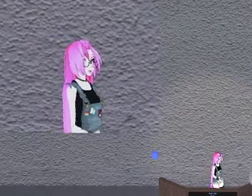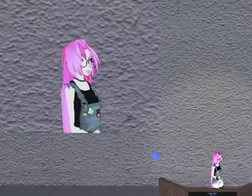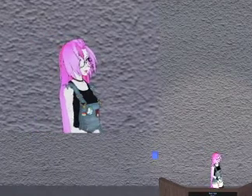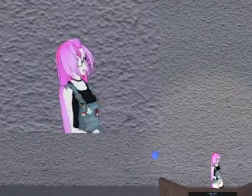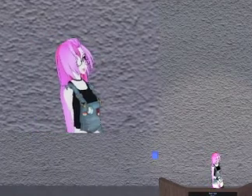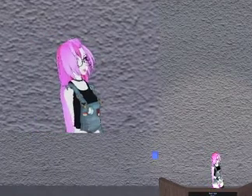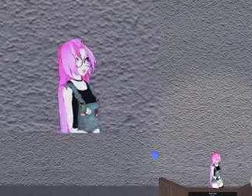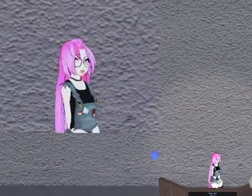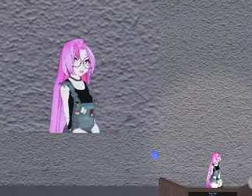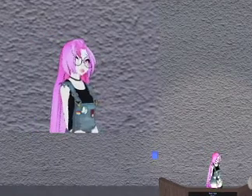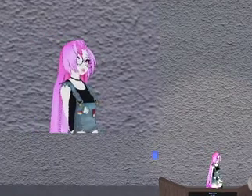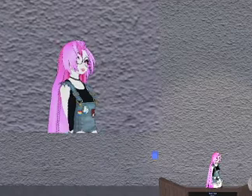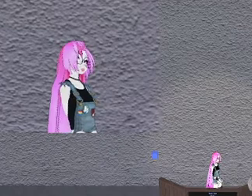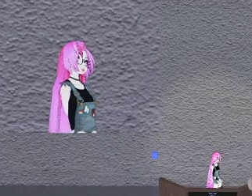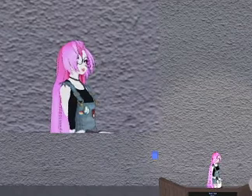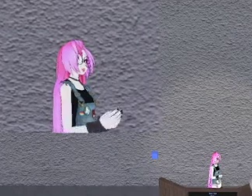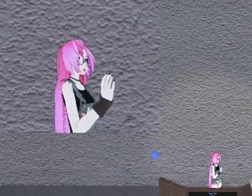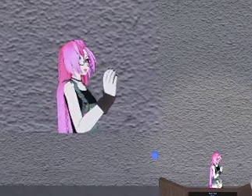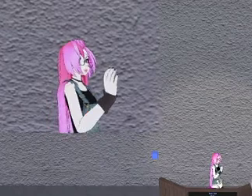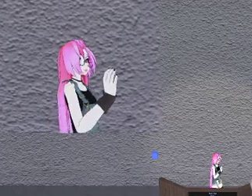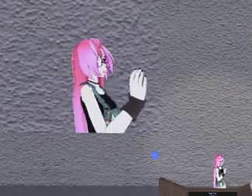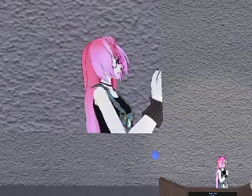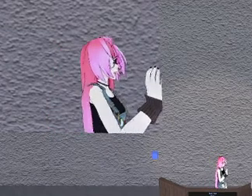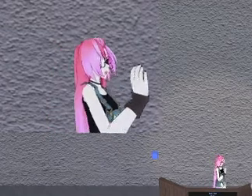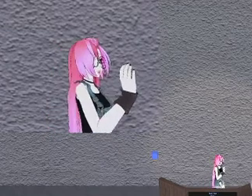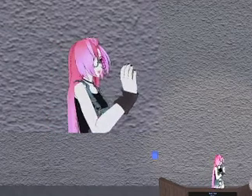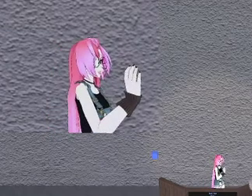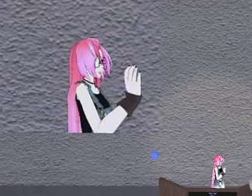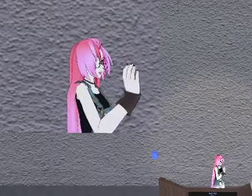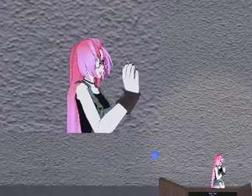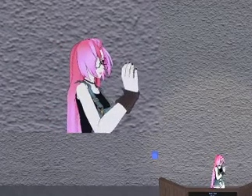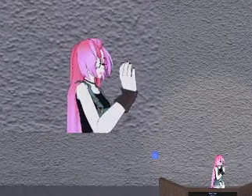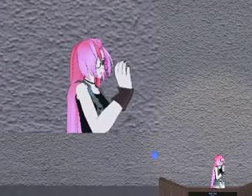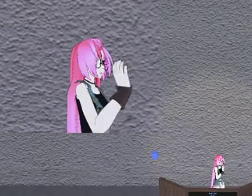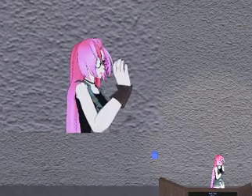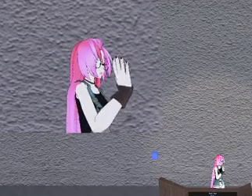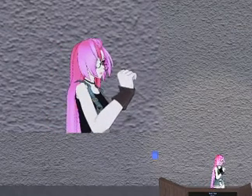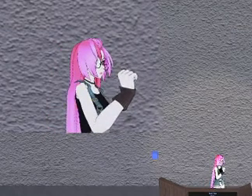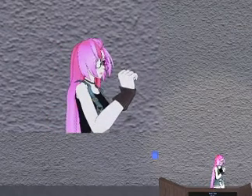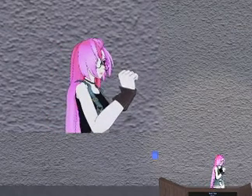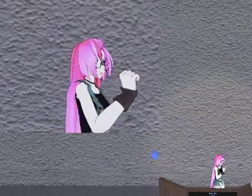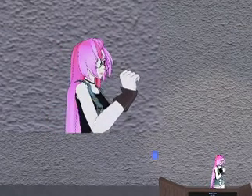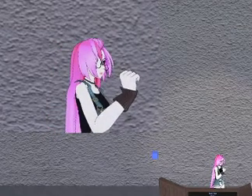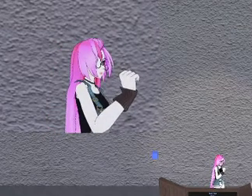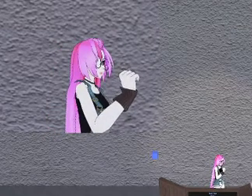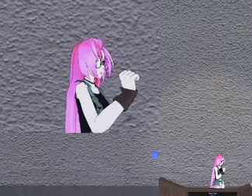I don't know French. Well, I do, but not enough. Okay. C.